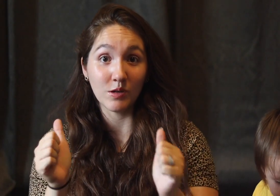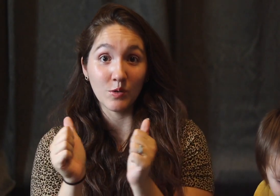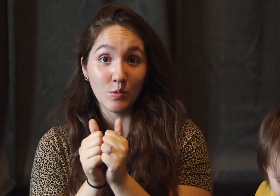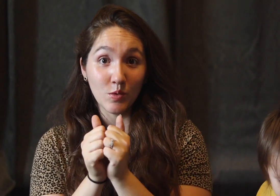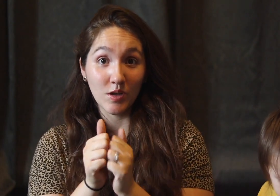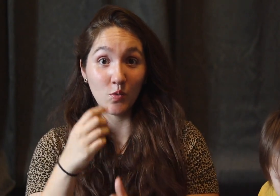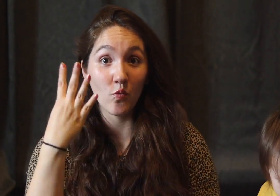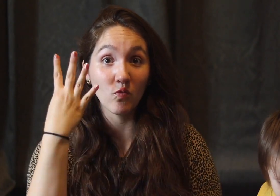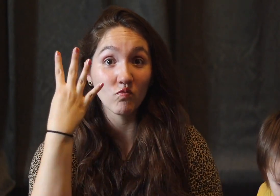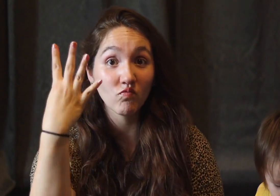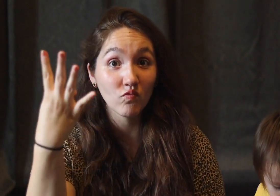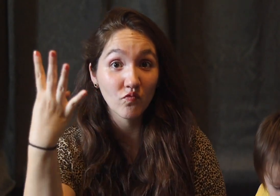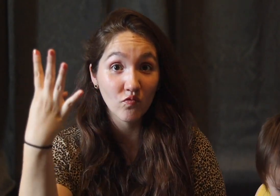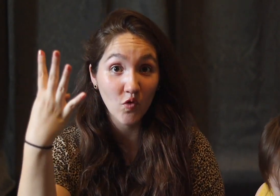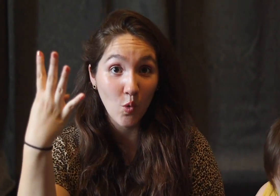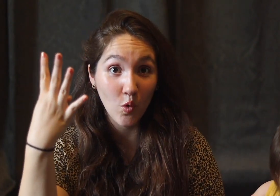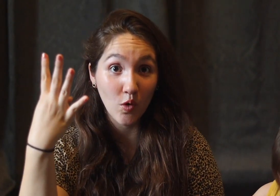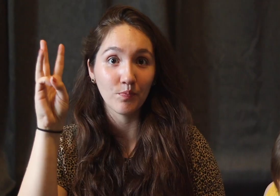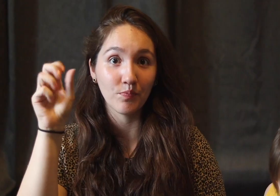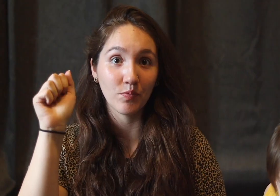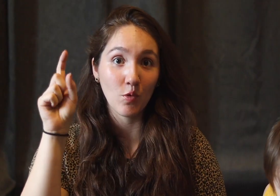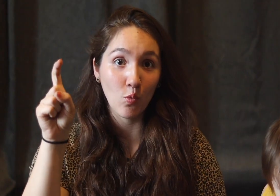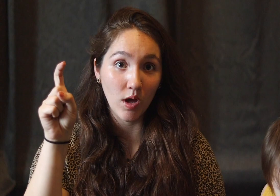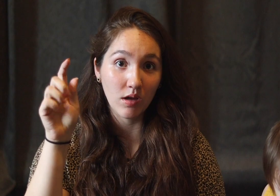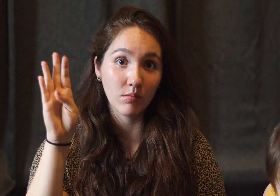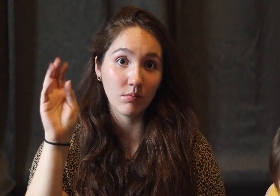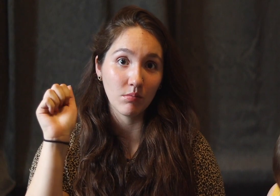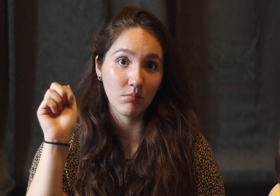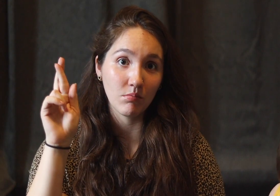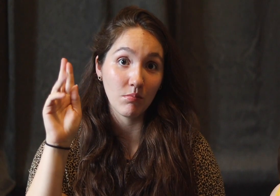So this month's box came with four wax bars.